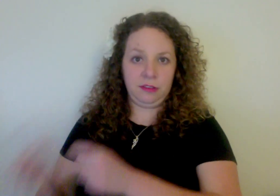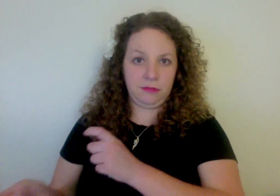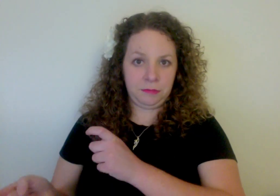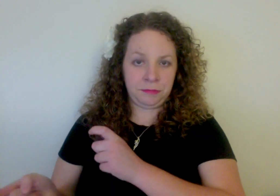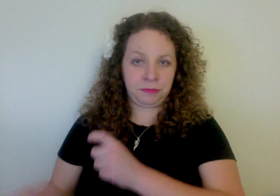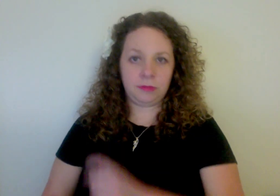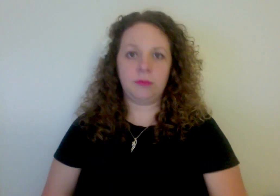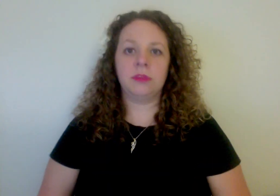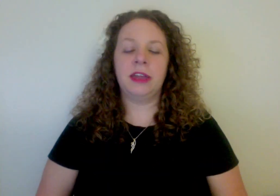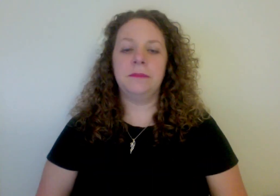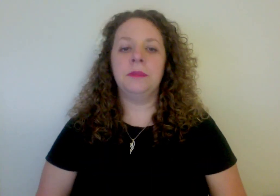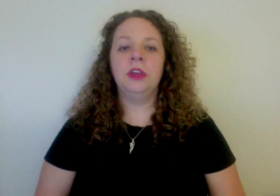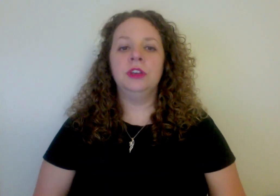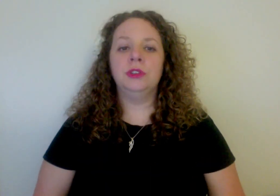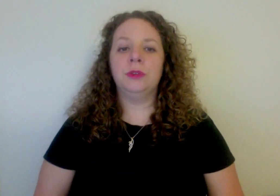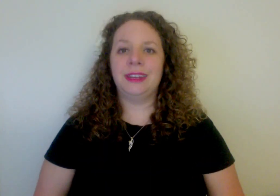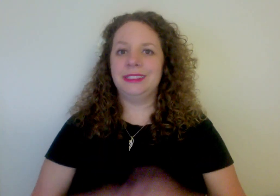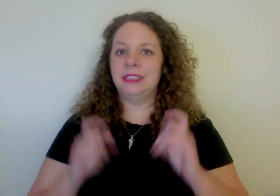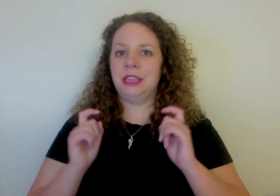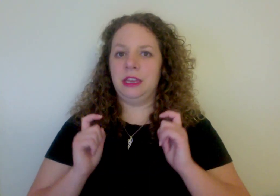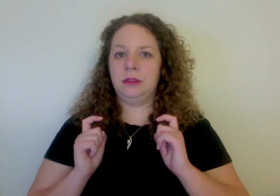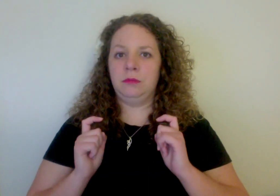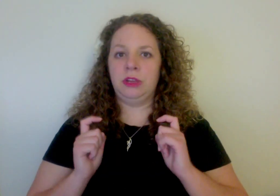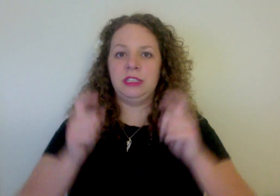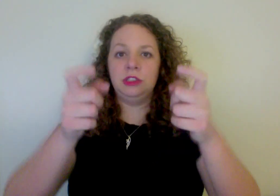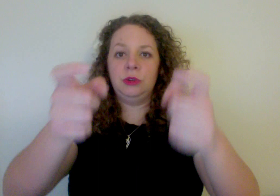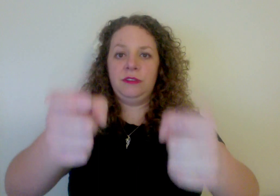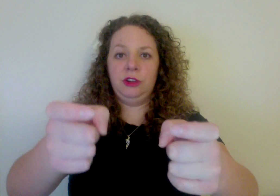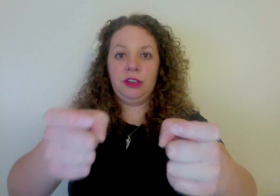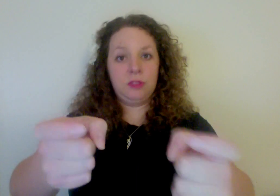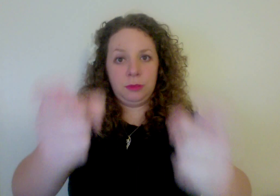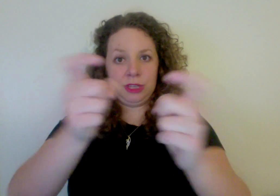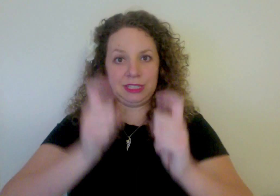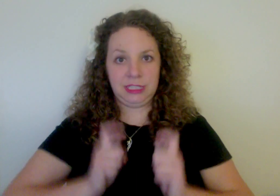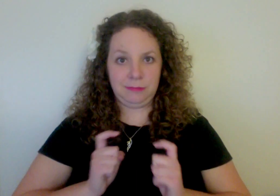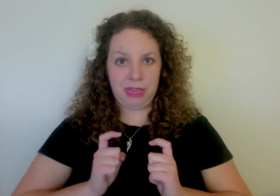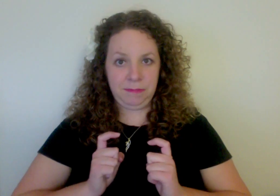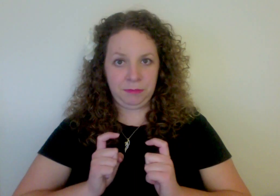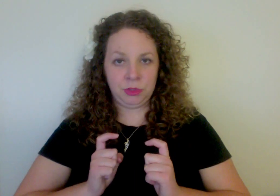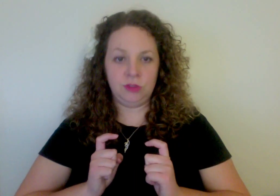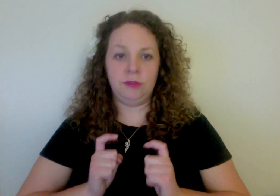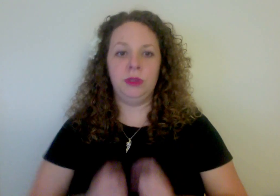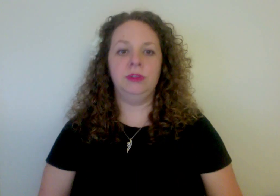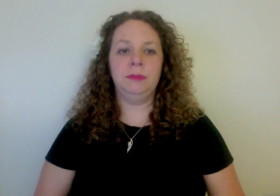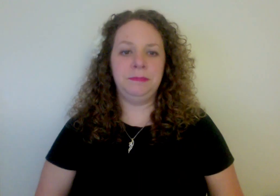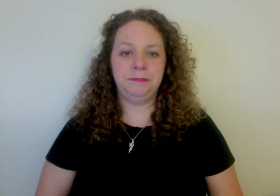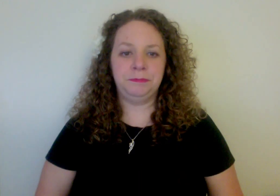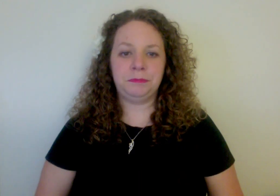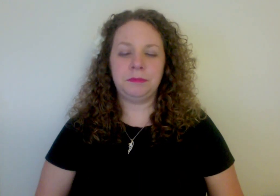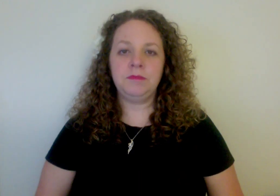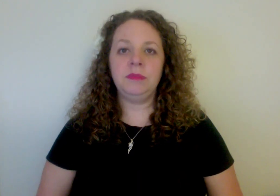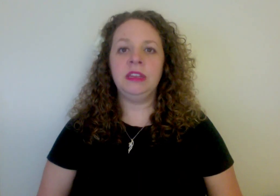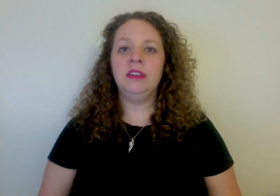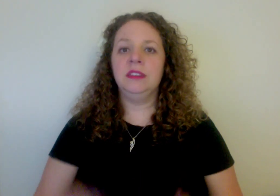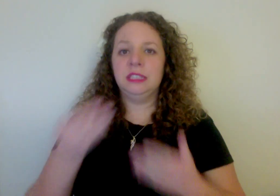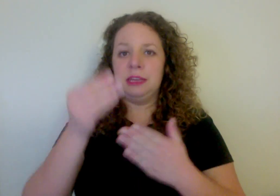okay? So that is the sign present. So if you're giving the present to me, so from you to me. The sign